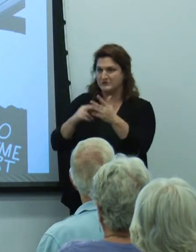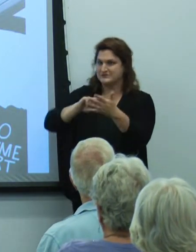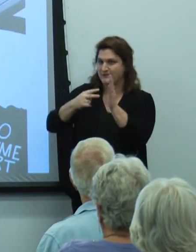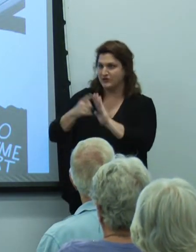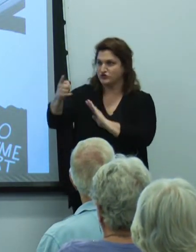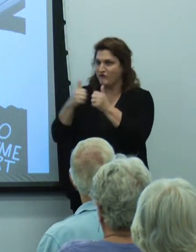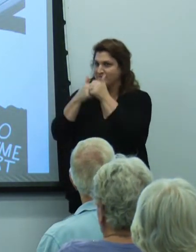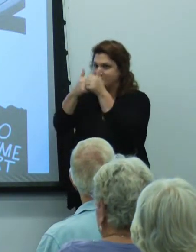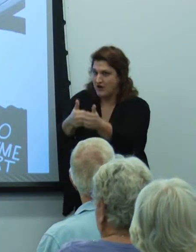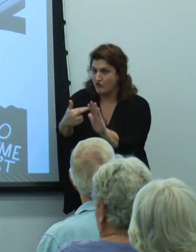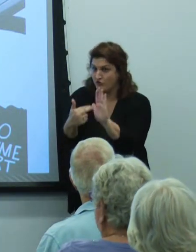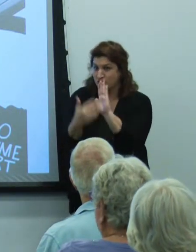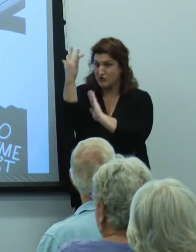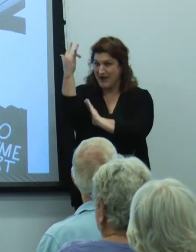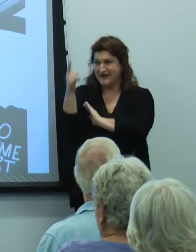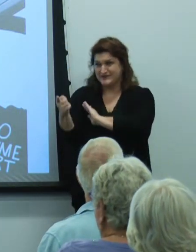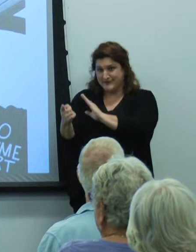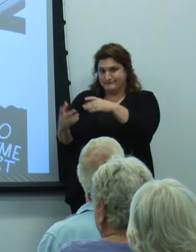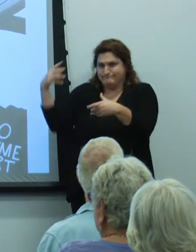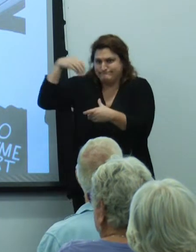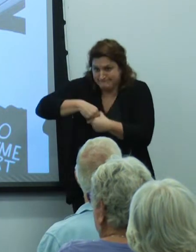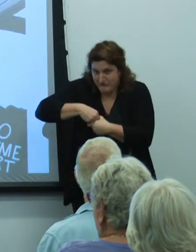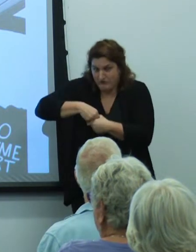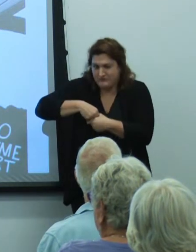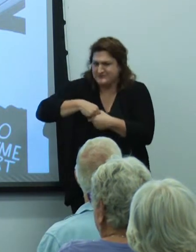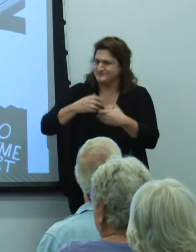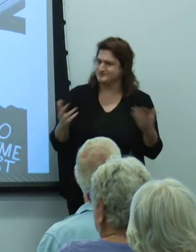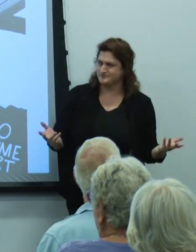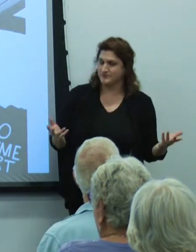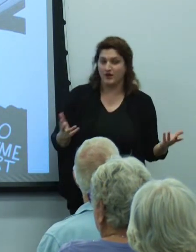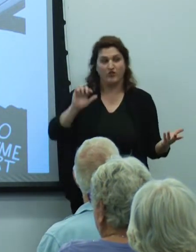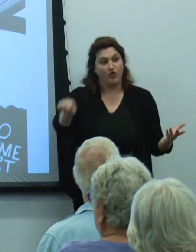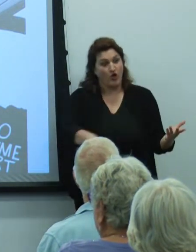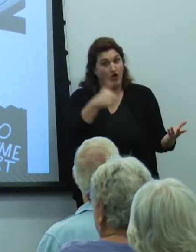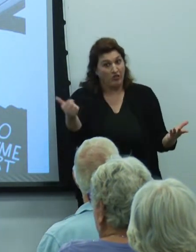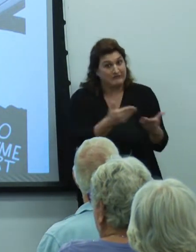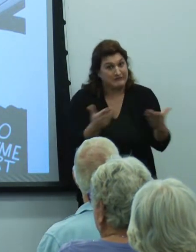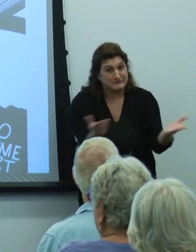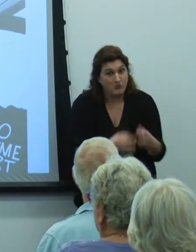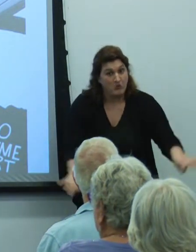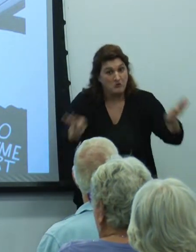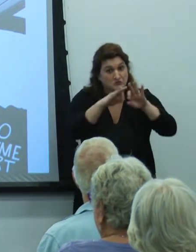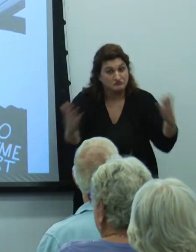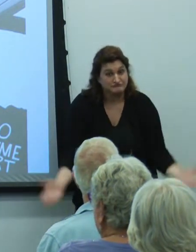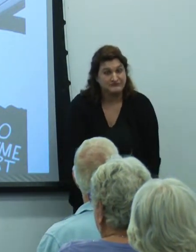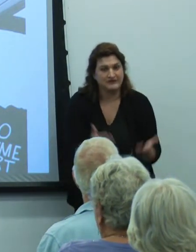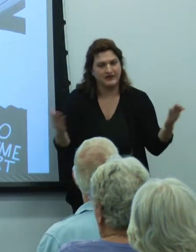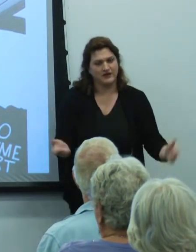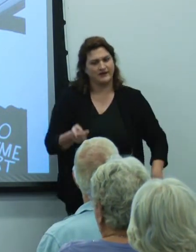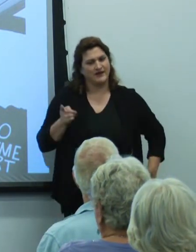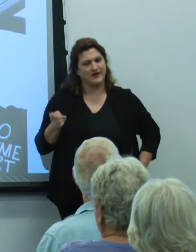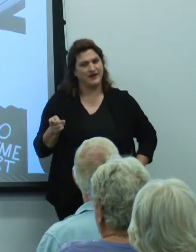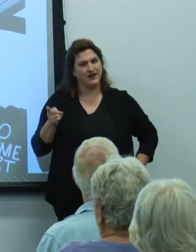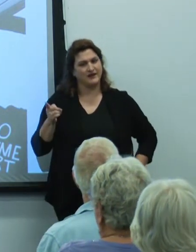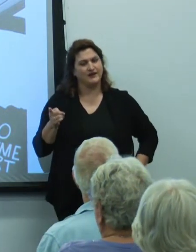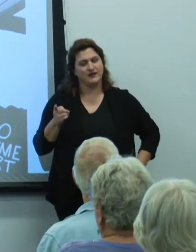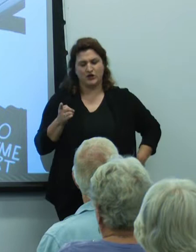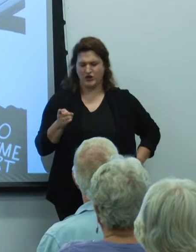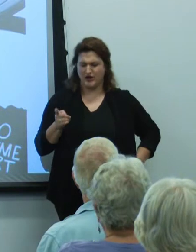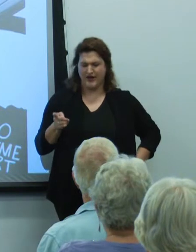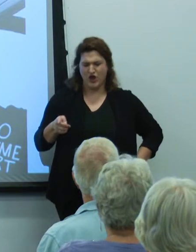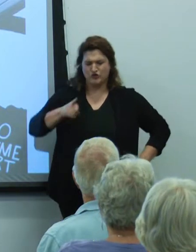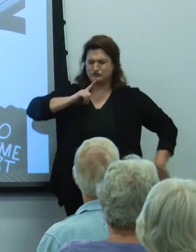you're ready to do what those rules are. The other thing that I think is important is he really, when I go back to 2014,